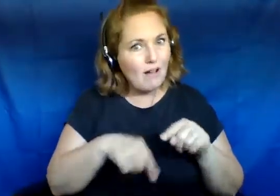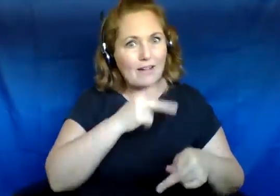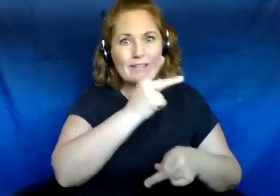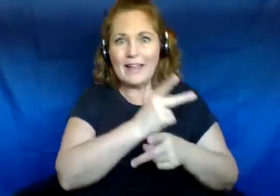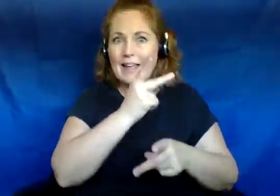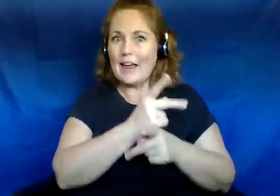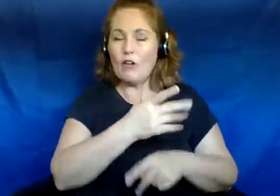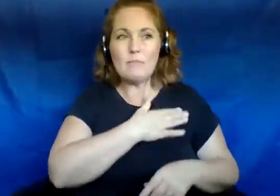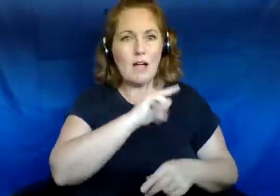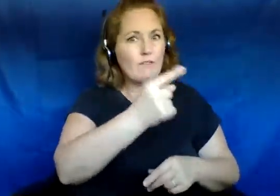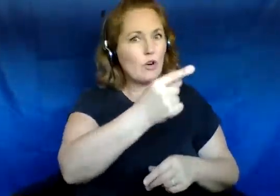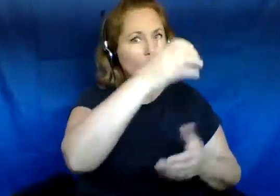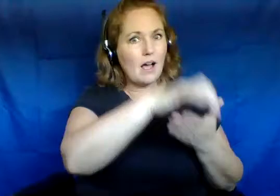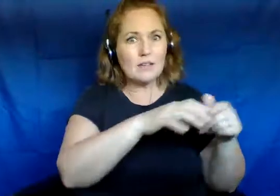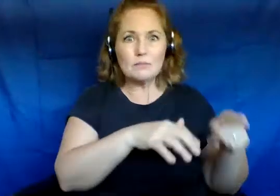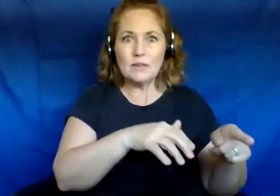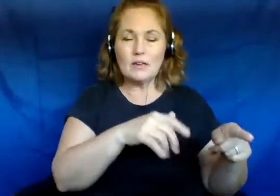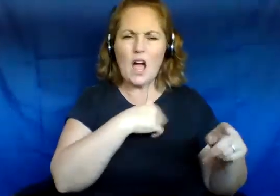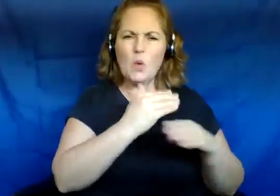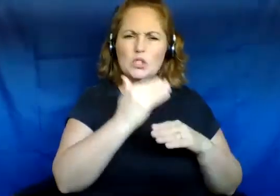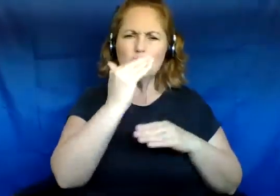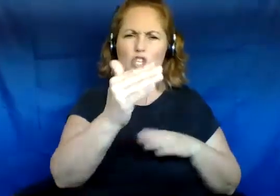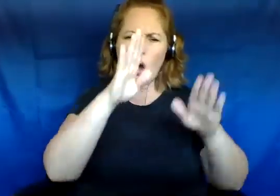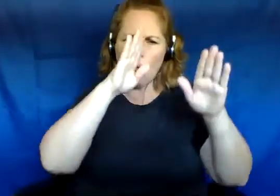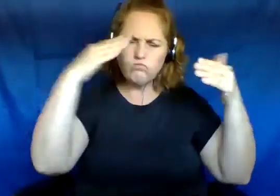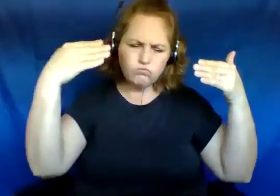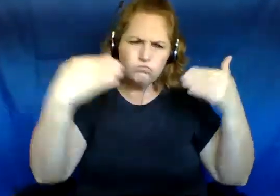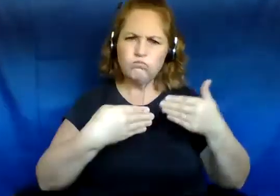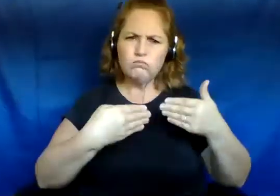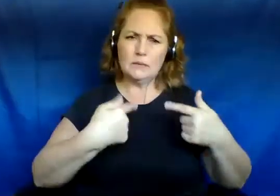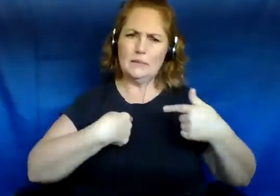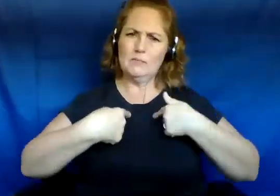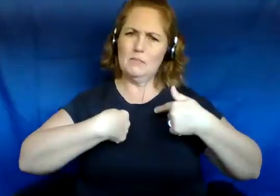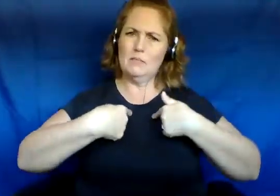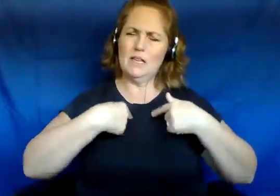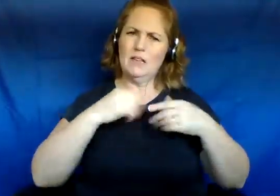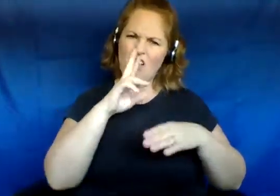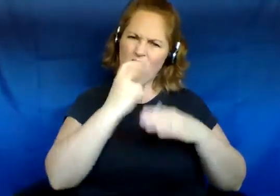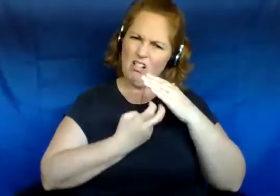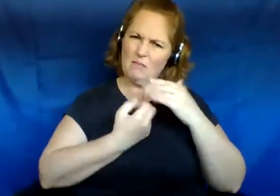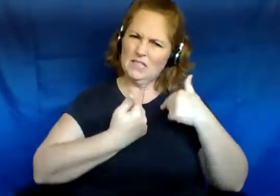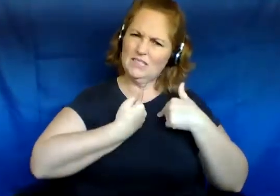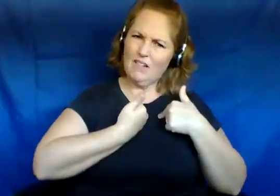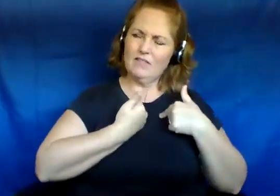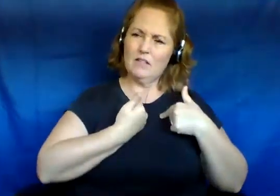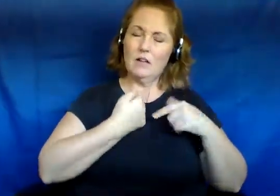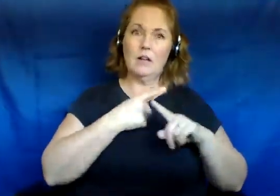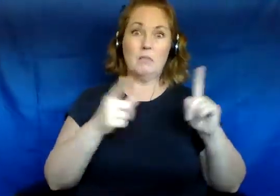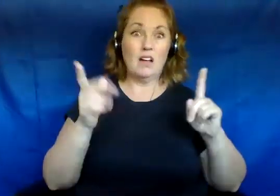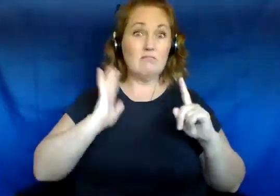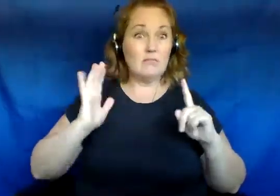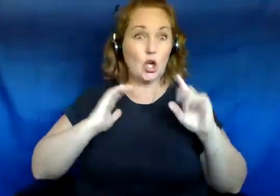him because I was so into self. I couldn't do it. And by God's grace, I can do that